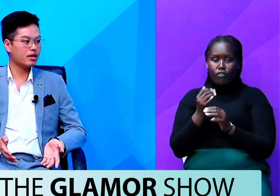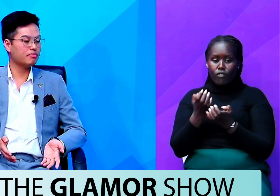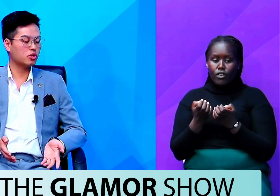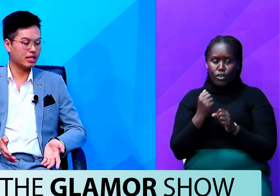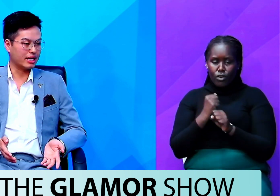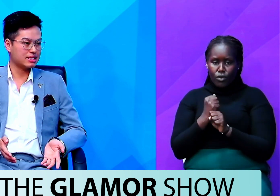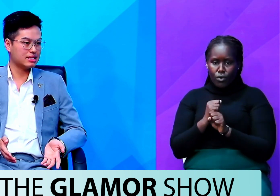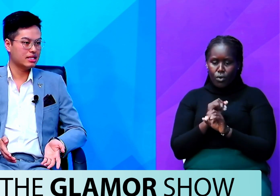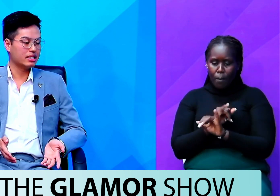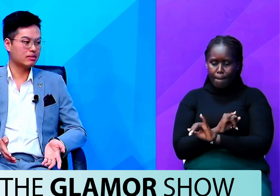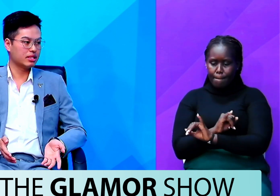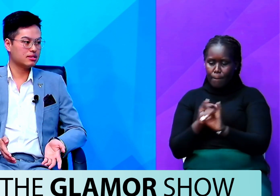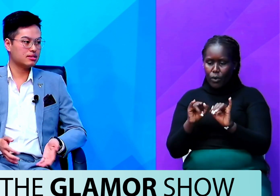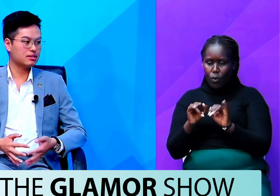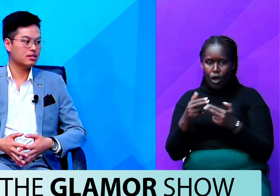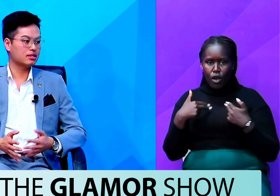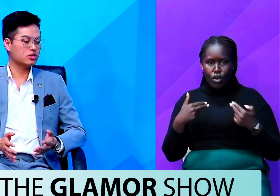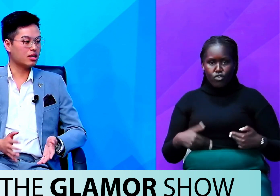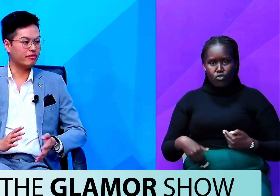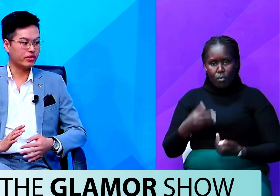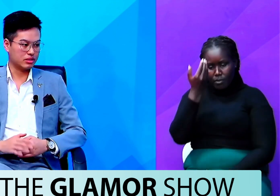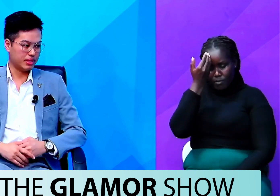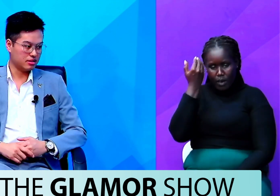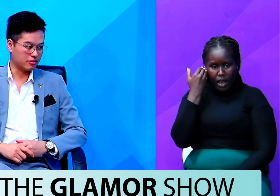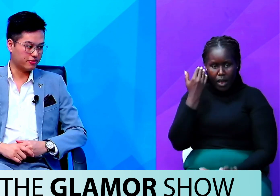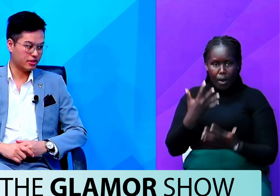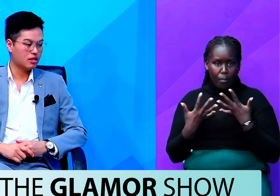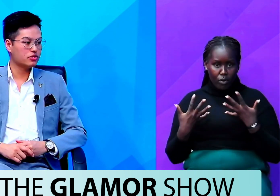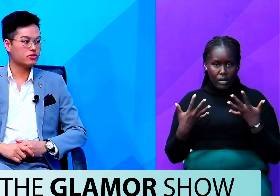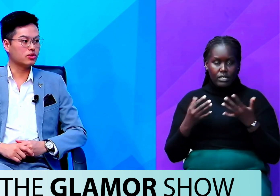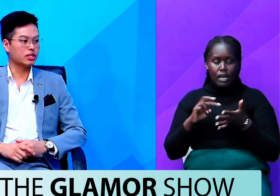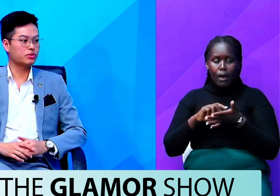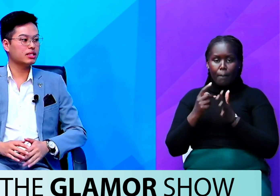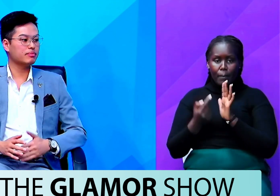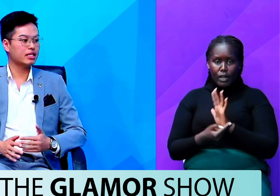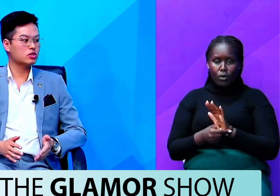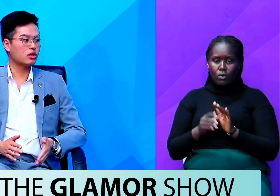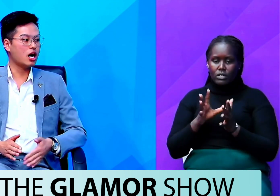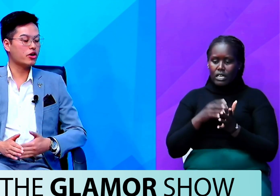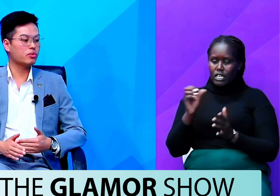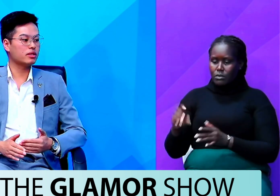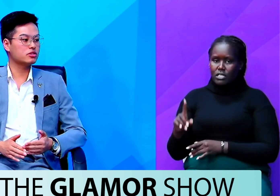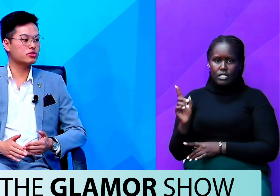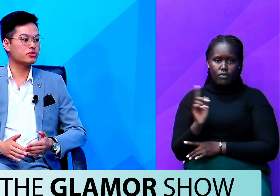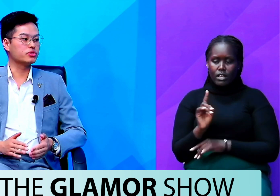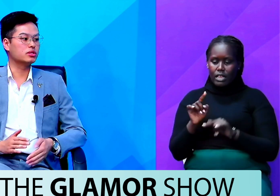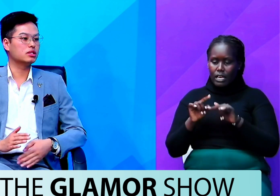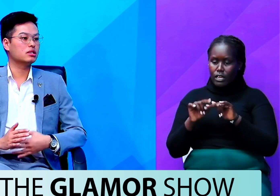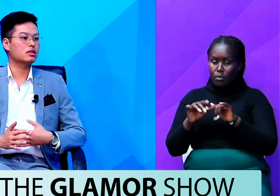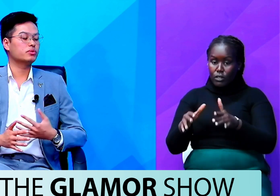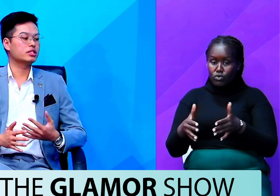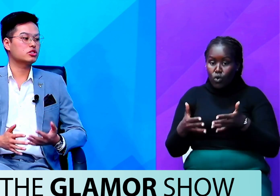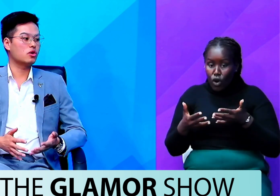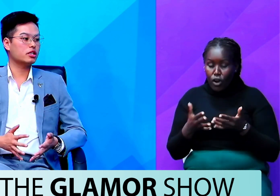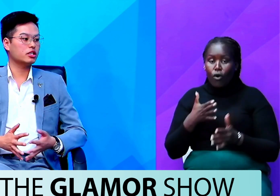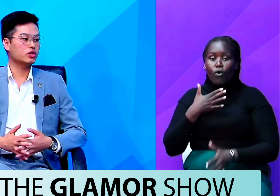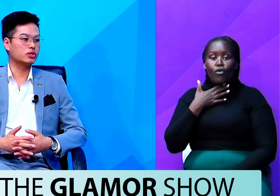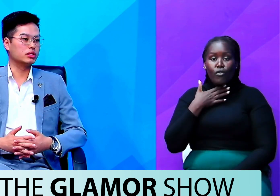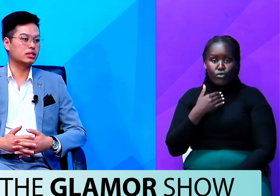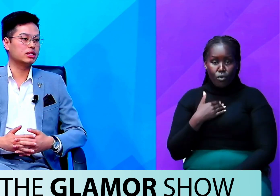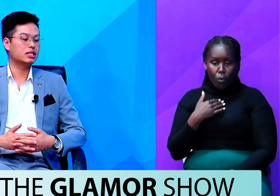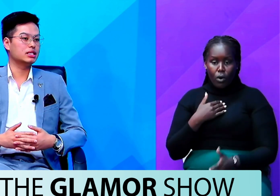human hair products, it means the stock are very expensive. So it really depends on how you want to